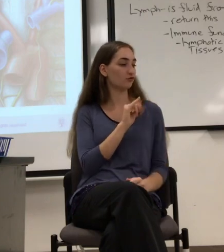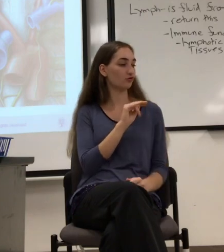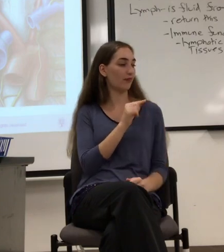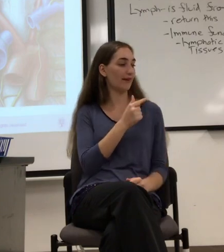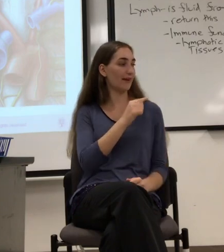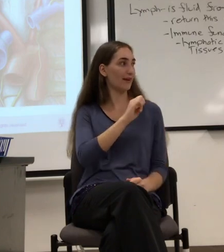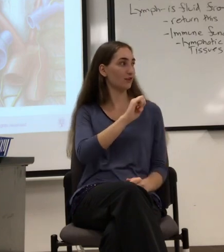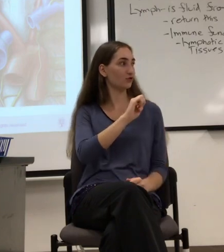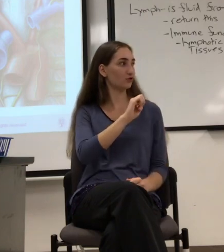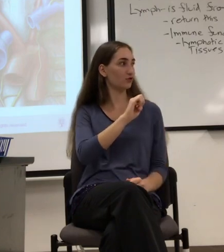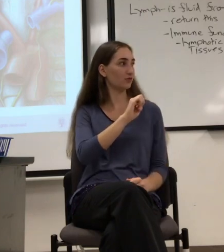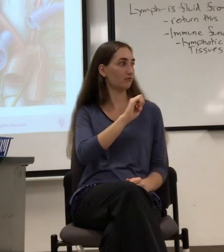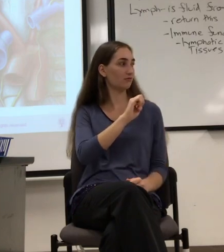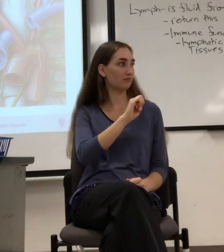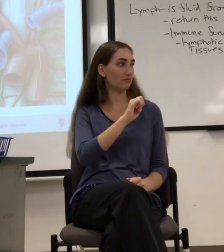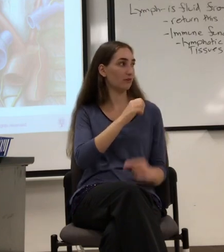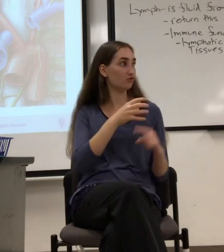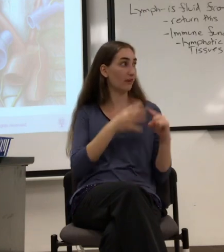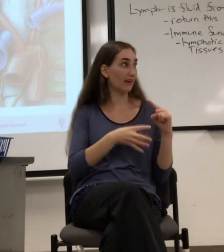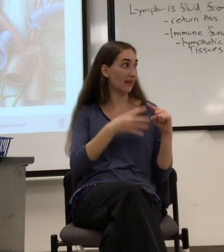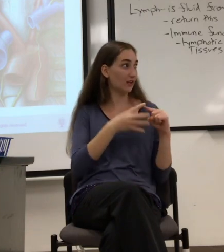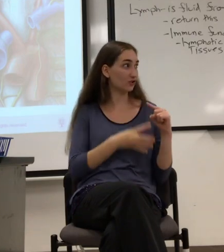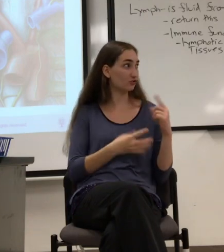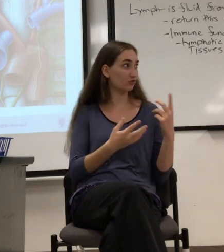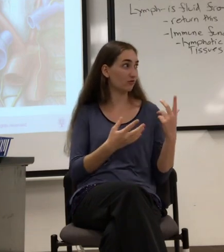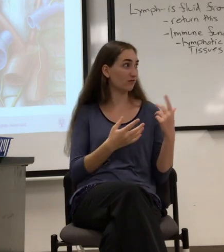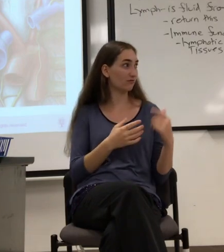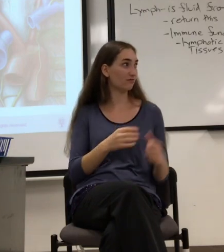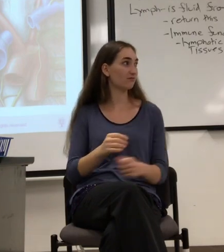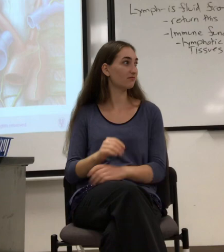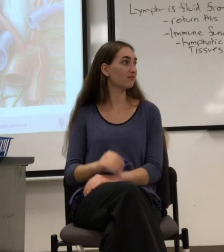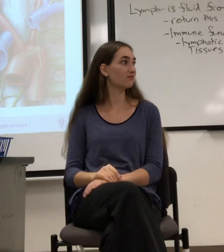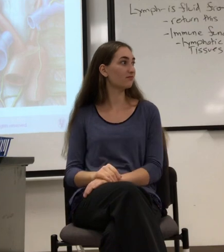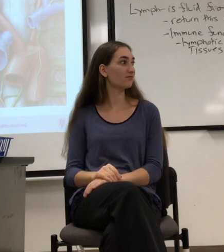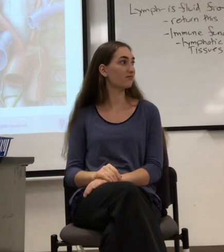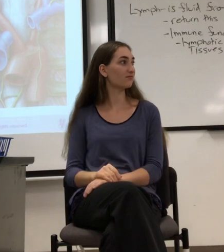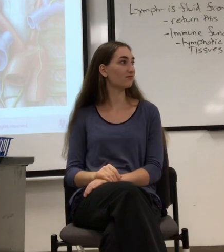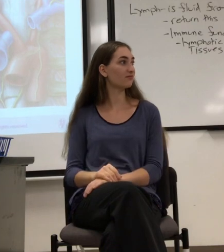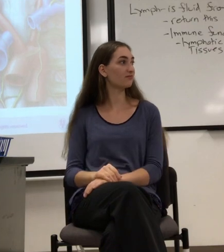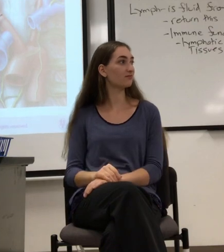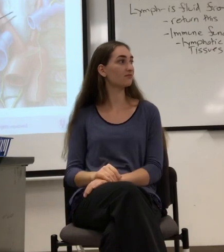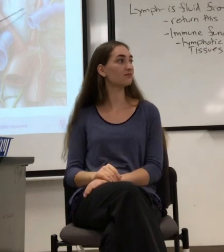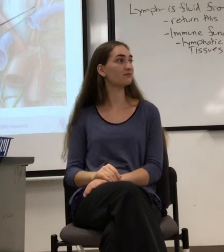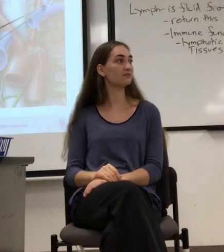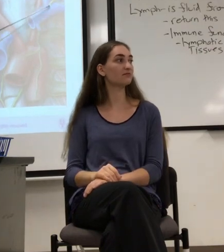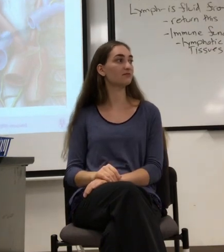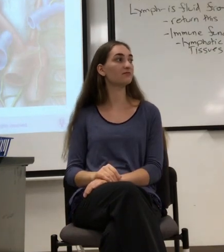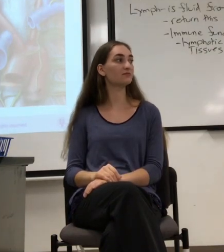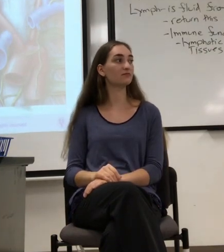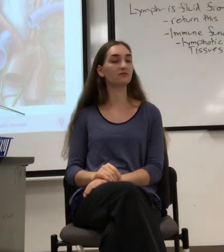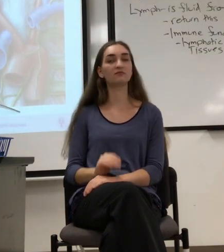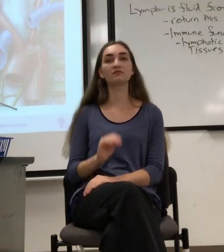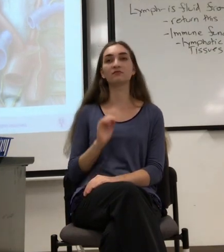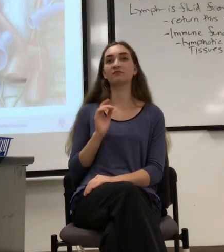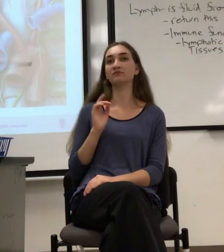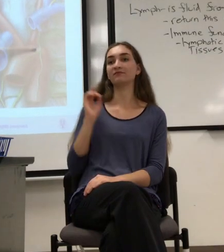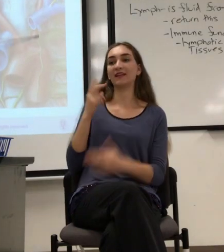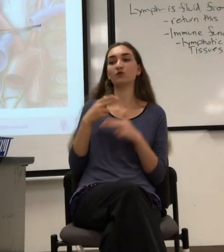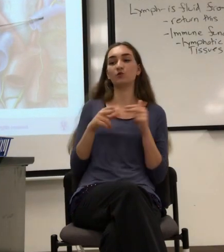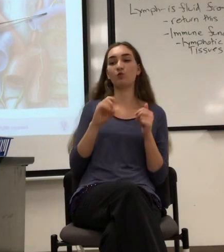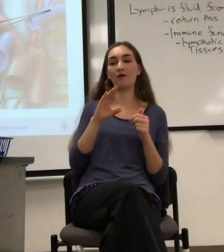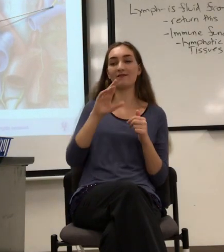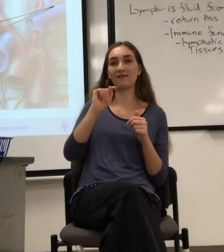The right lymphatic ducts and thoracic ducts, here's the right one, very short duct. Here's the thoracic duct, it comes from up